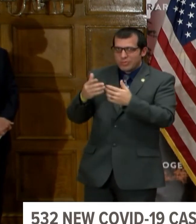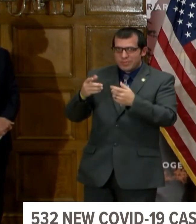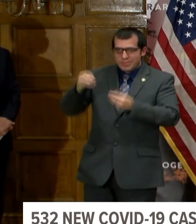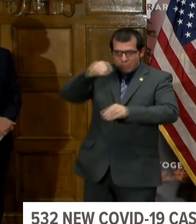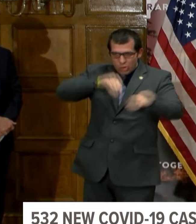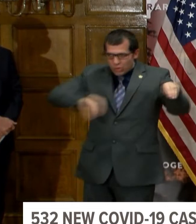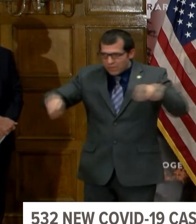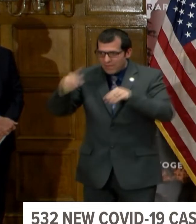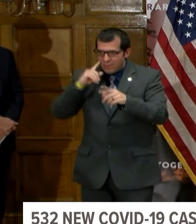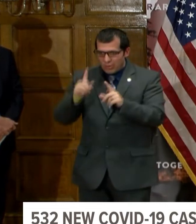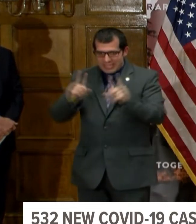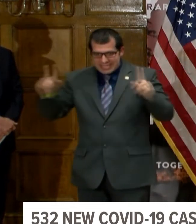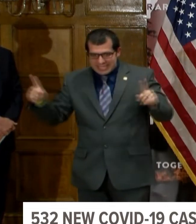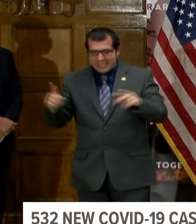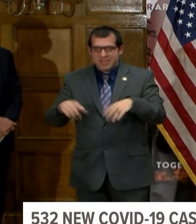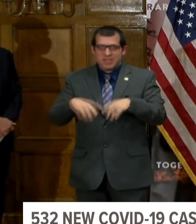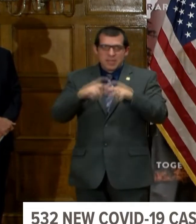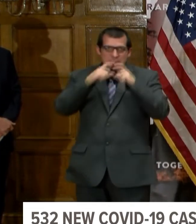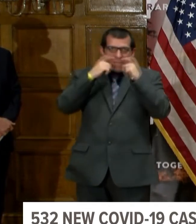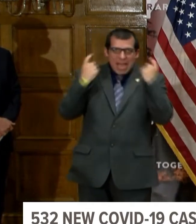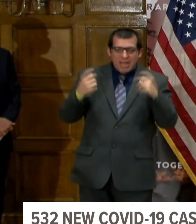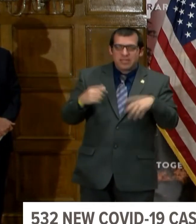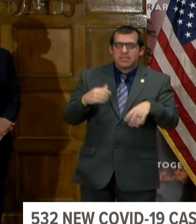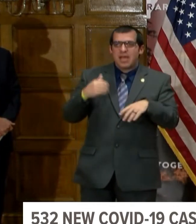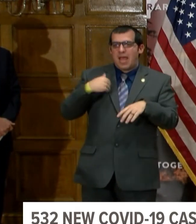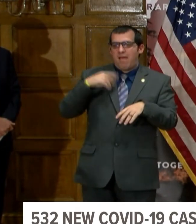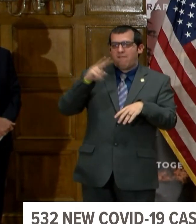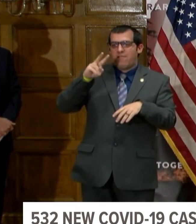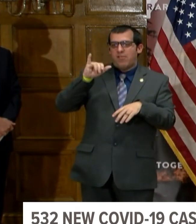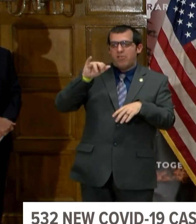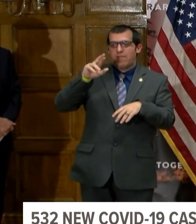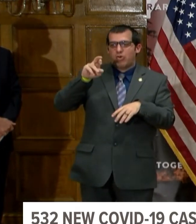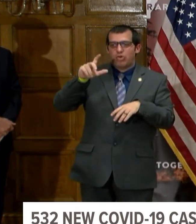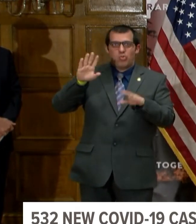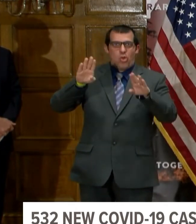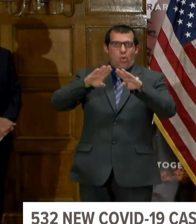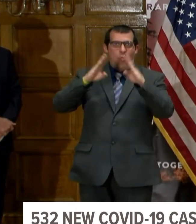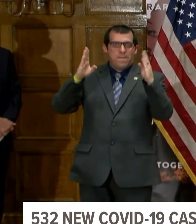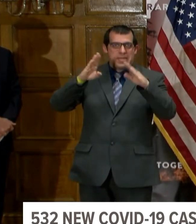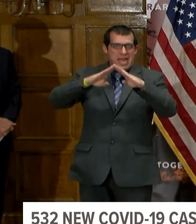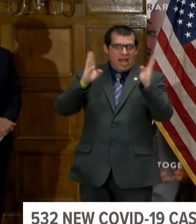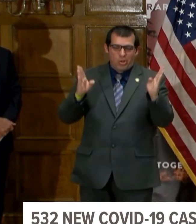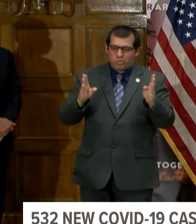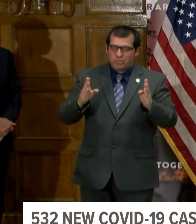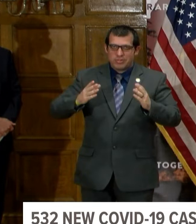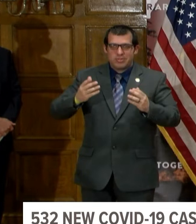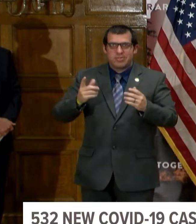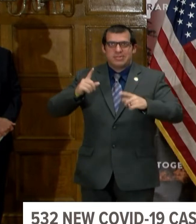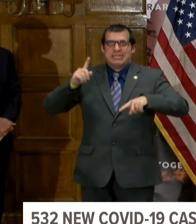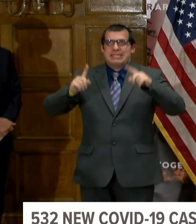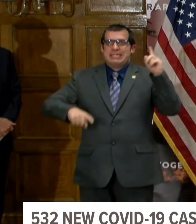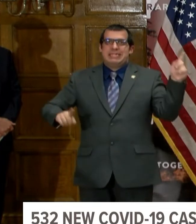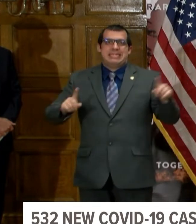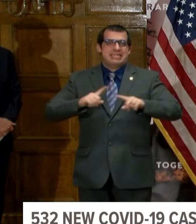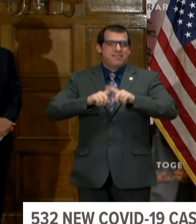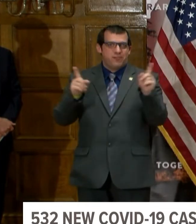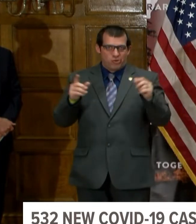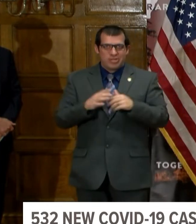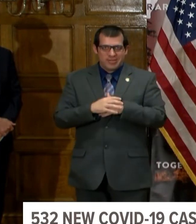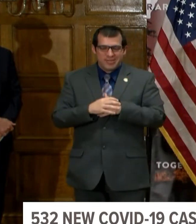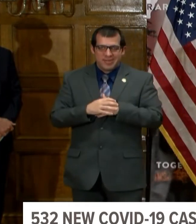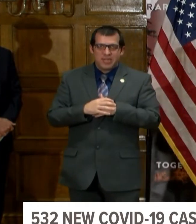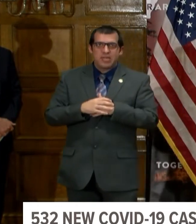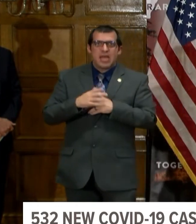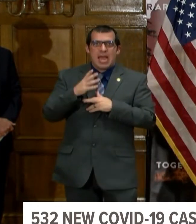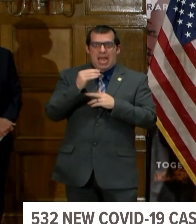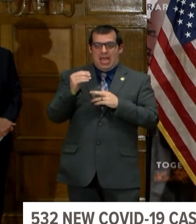distancing, mask. We had a virtual open house this year, so many different things in that aspect. We also did a